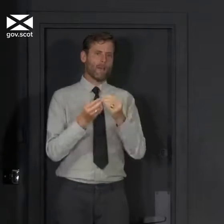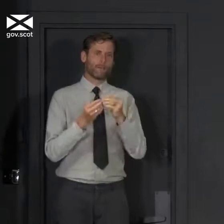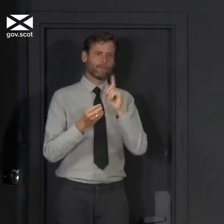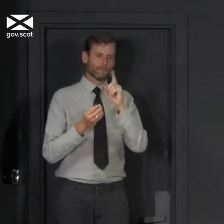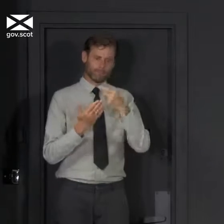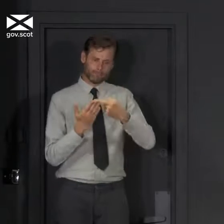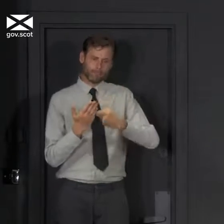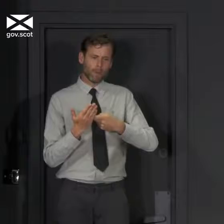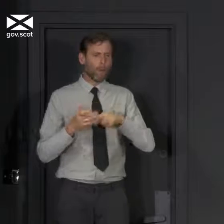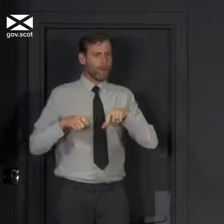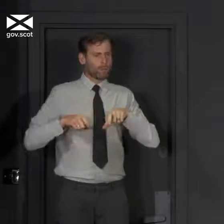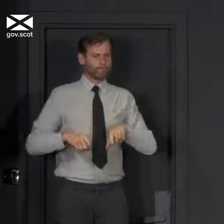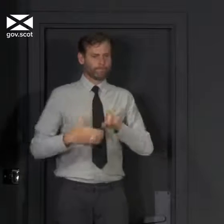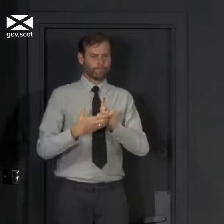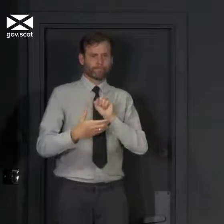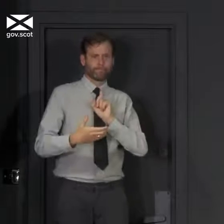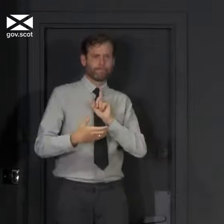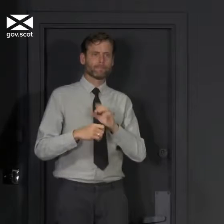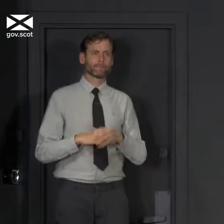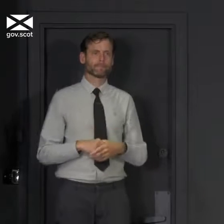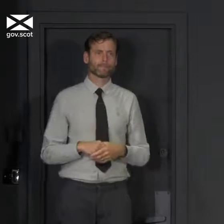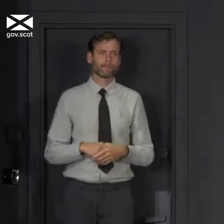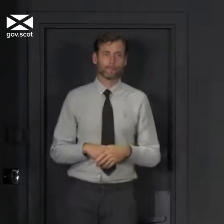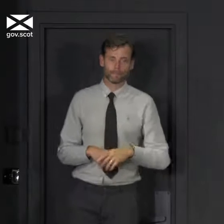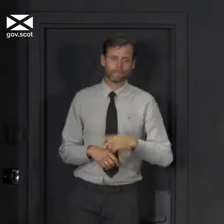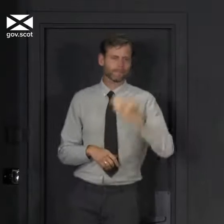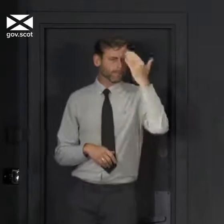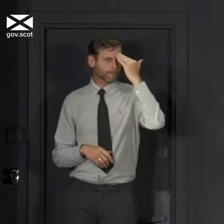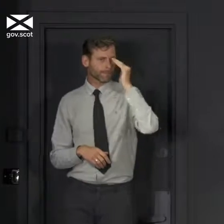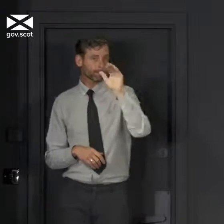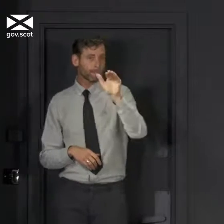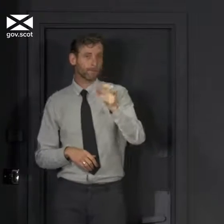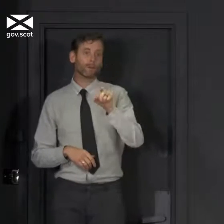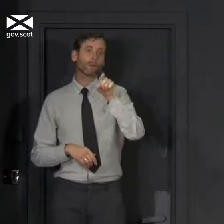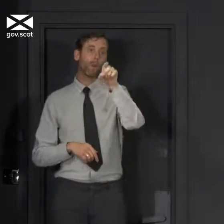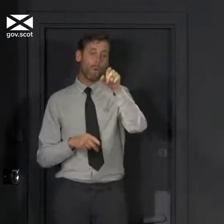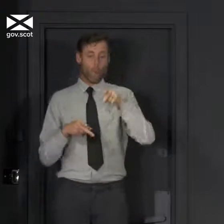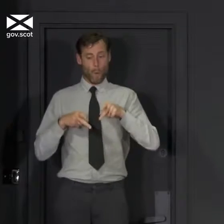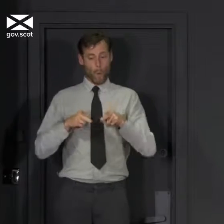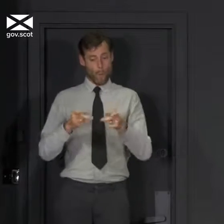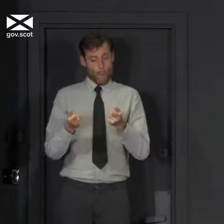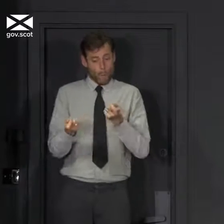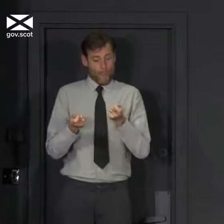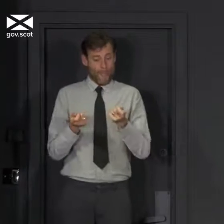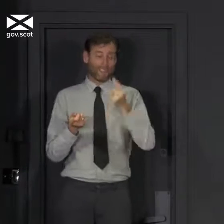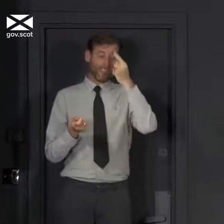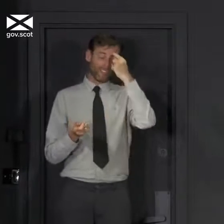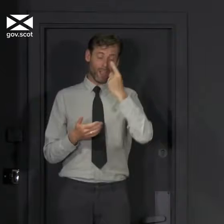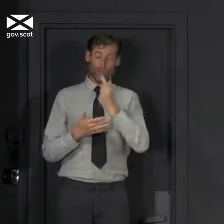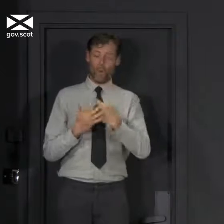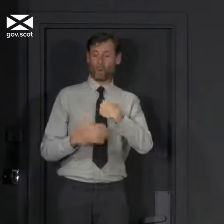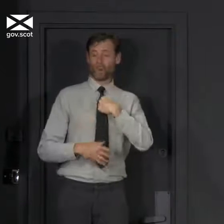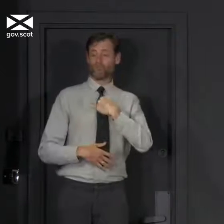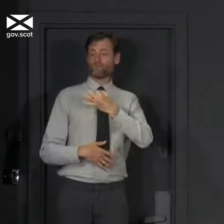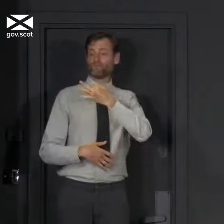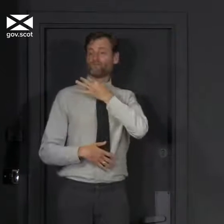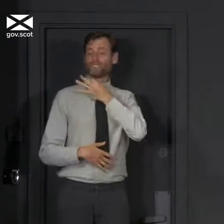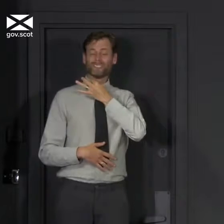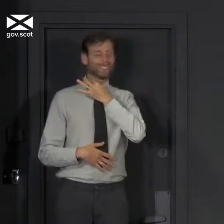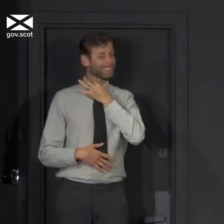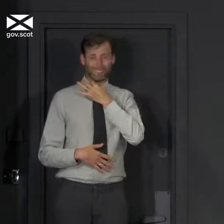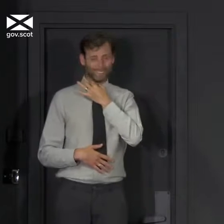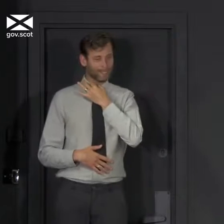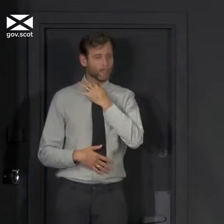remember that the decisions that each of us make as individuals affects just not our own well-being and that of our